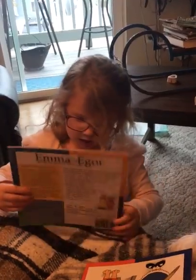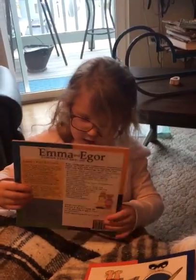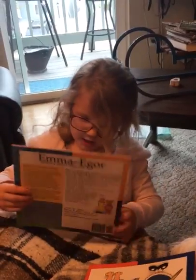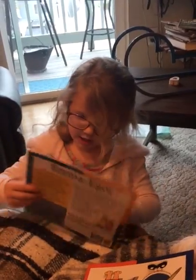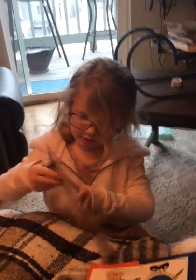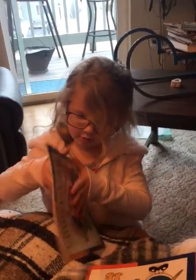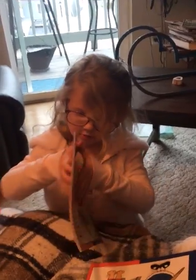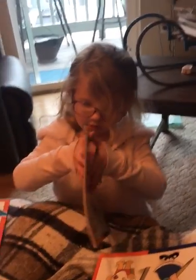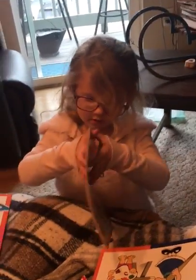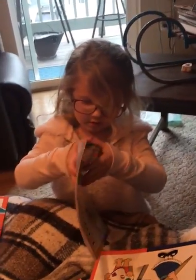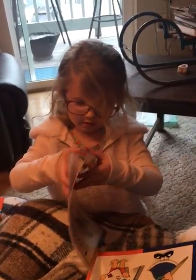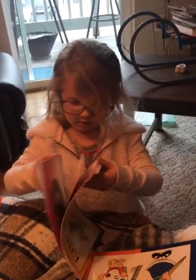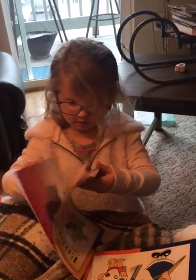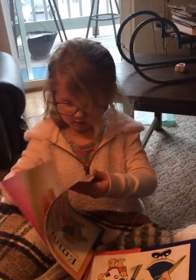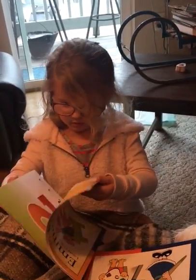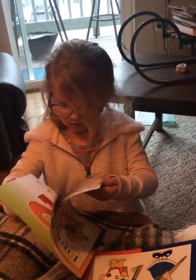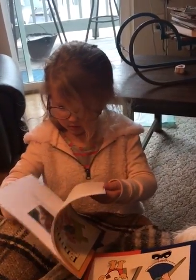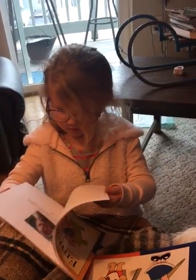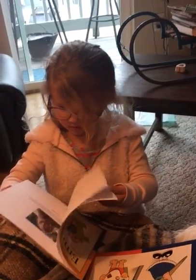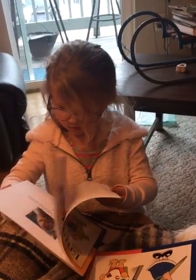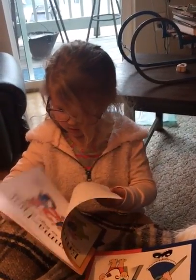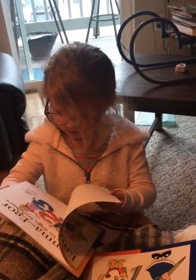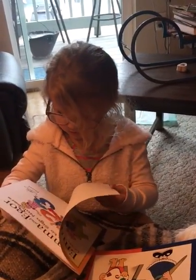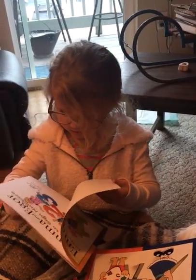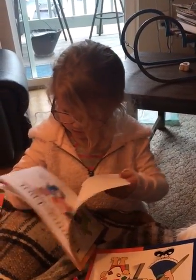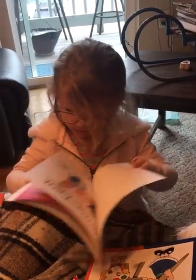Yeah. Hey, that's fine that you're going to just do that. I think it's beautiful.